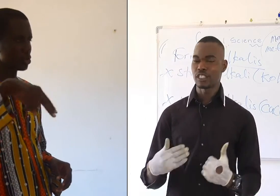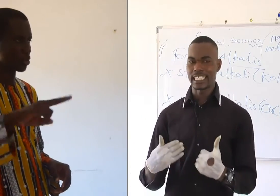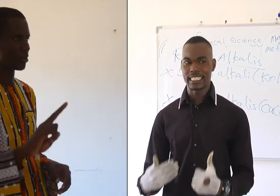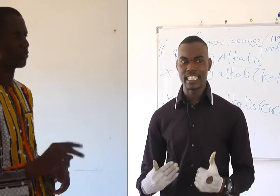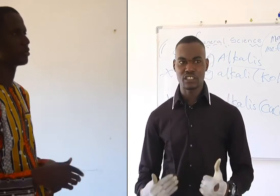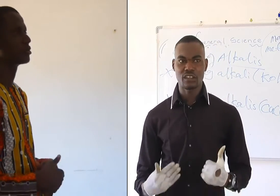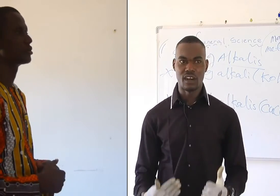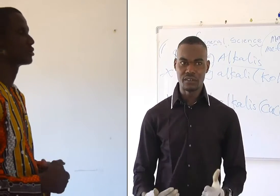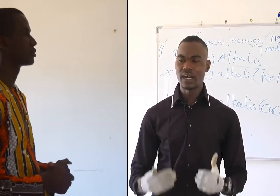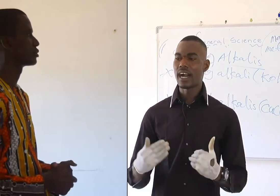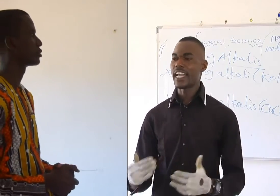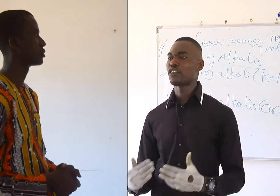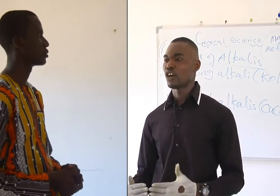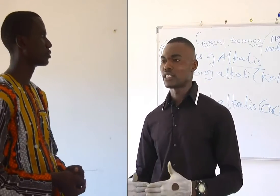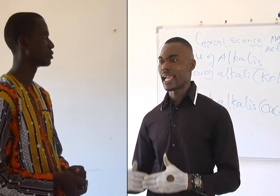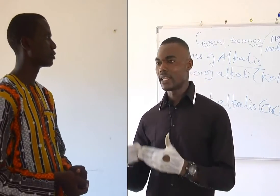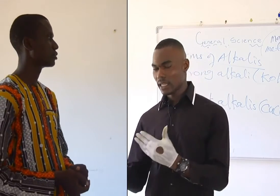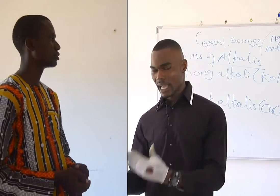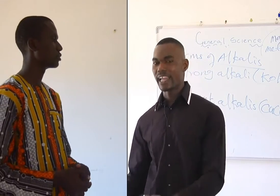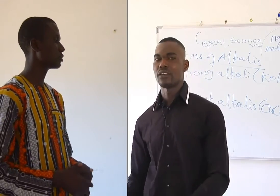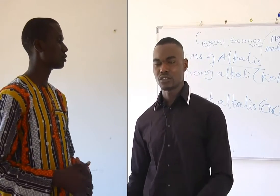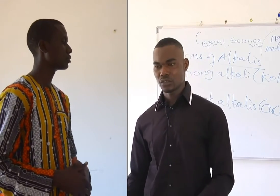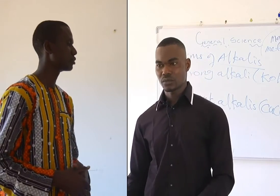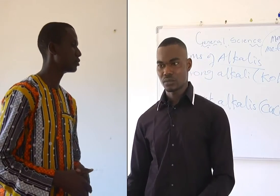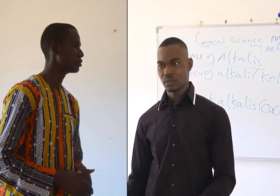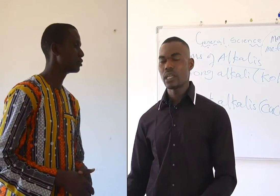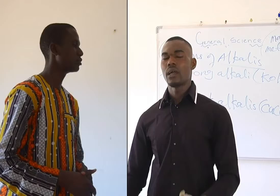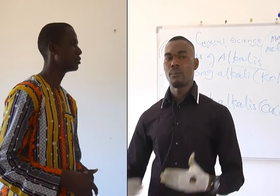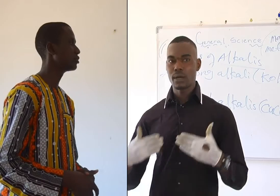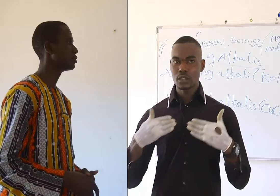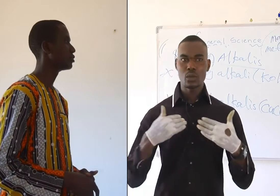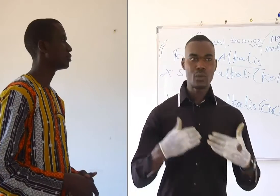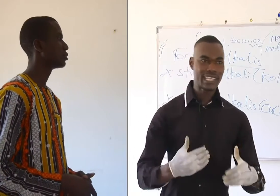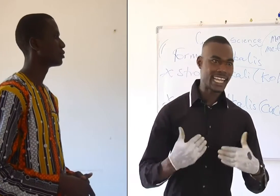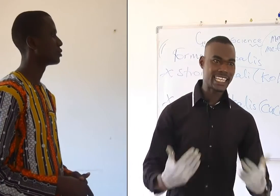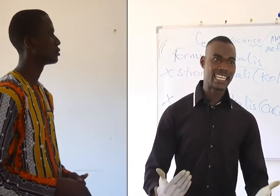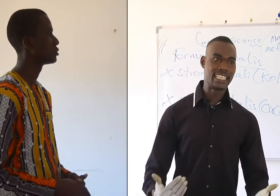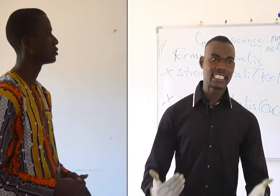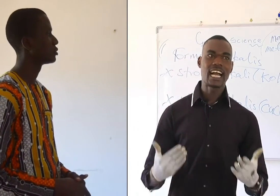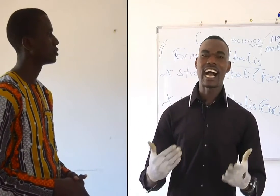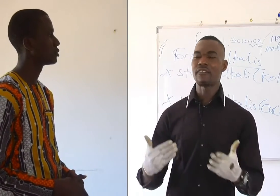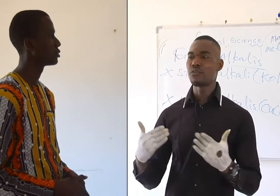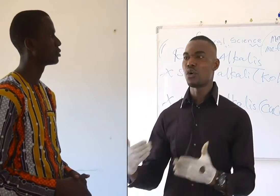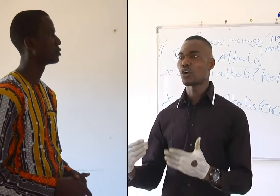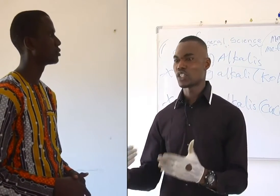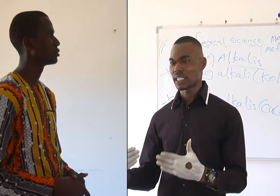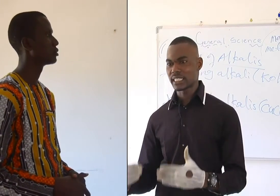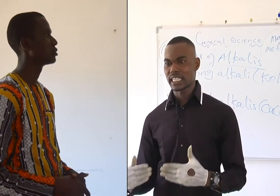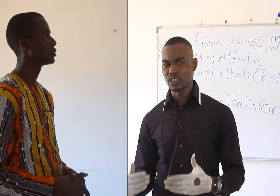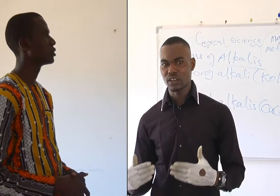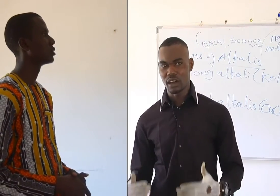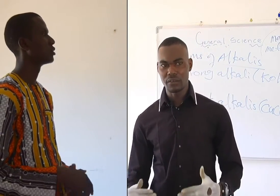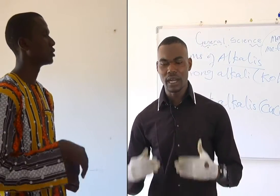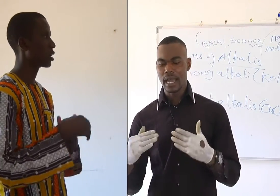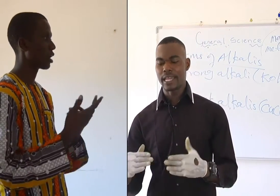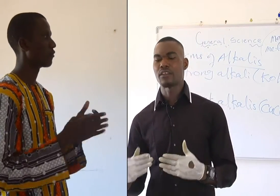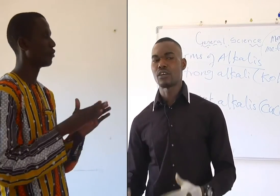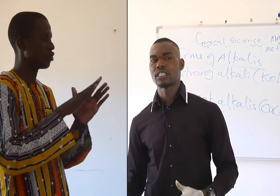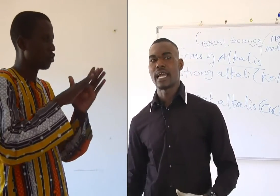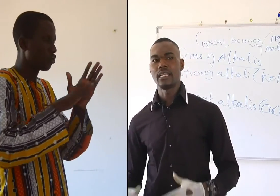high concentration of hydroxide ions, but weak alkalis have low concentration